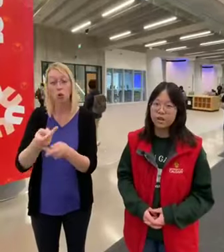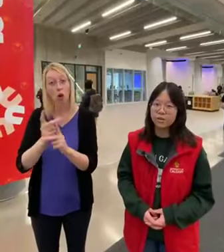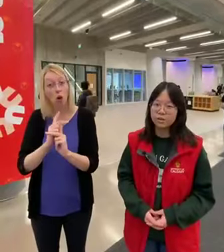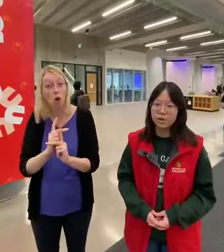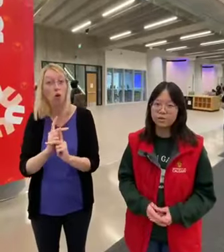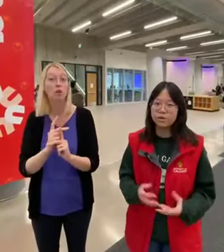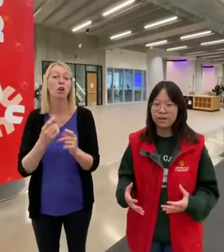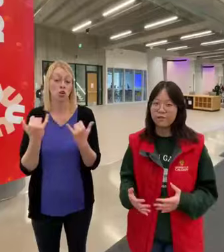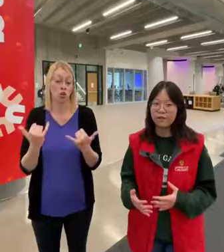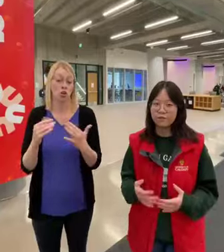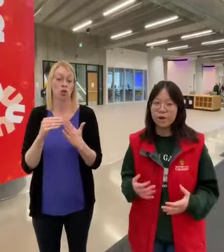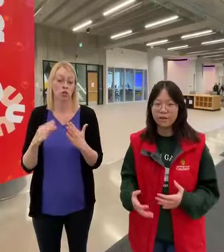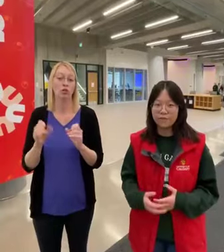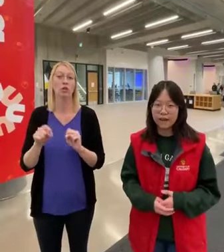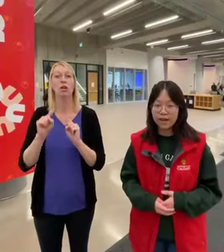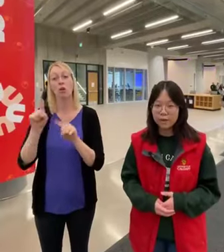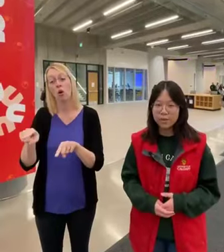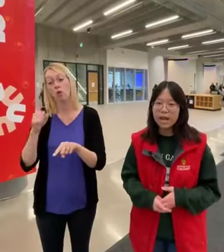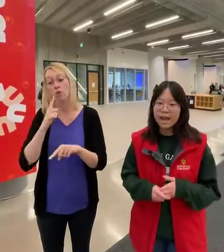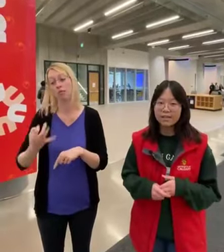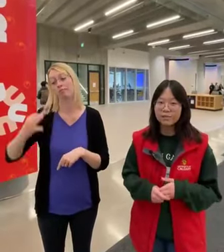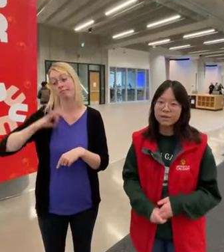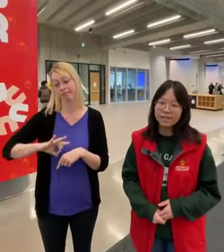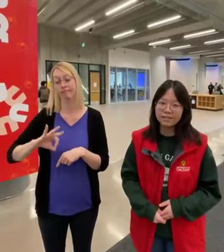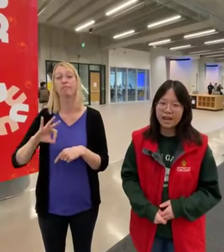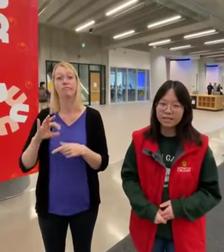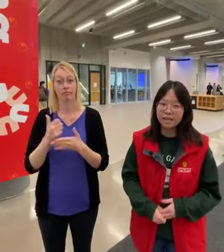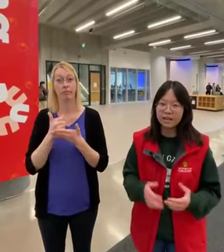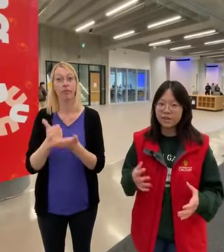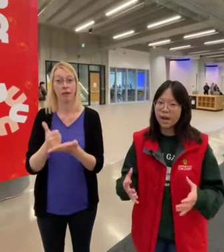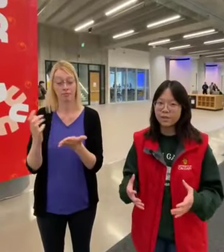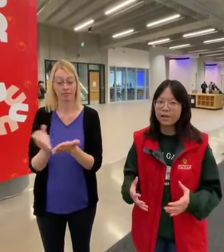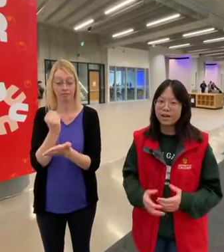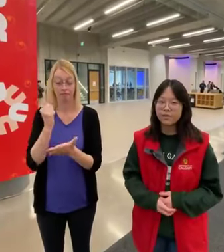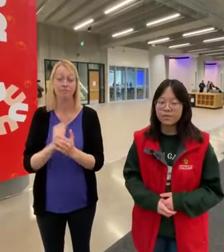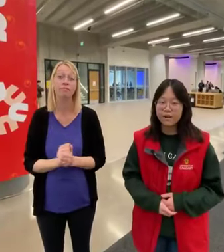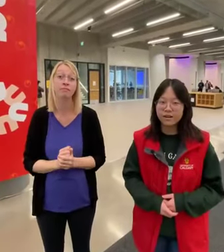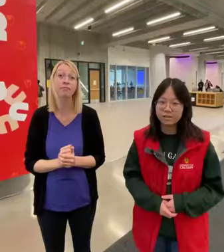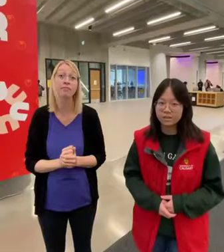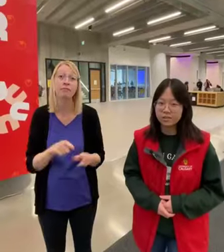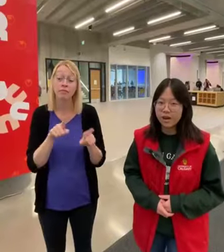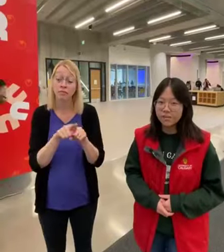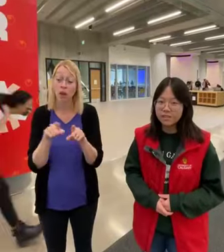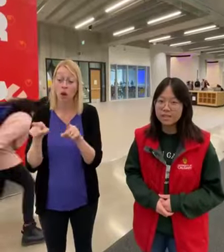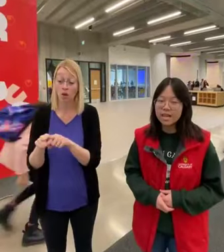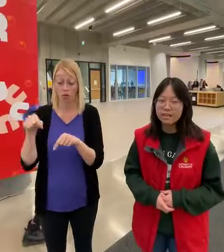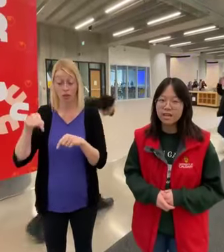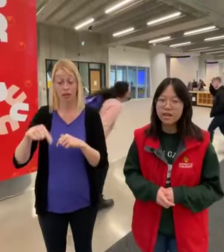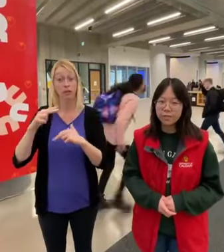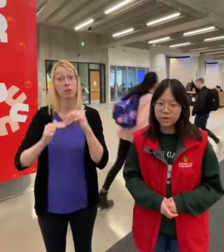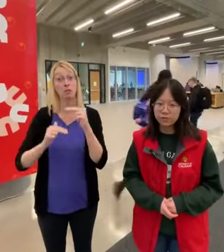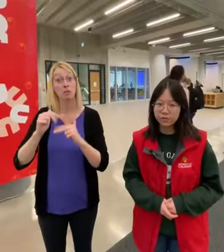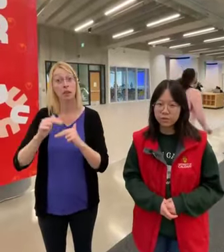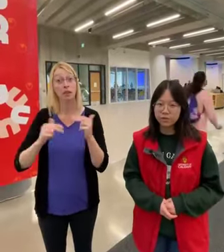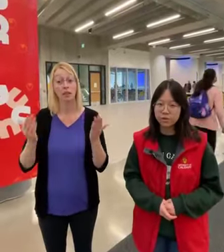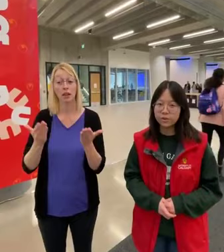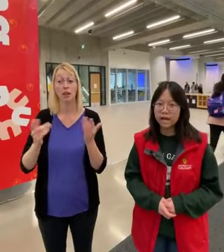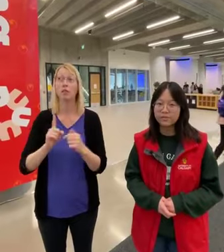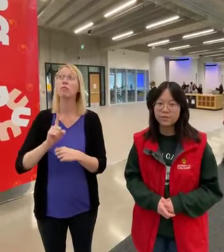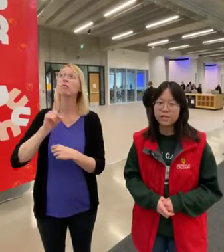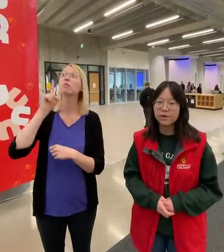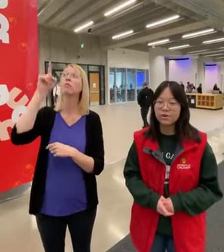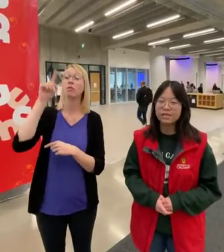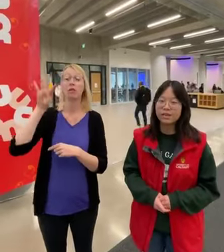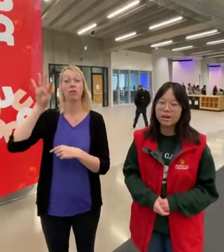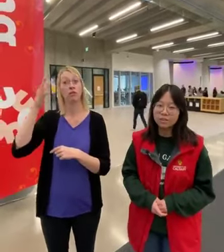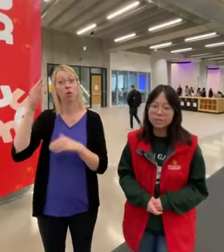current students are able to go to benefit from all of that help. And then one last fact to kind of cap it all off about our Hunter Student Commons is that up on the fourth floor